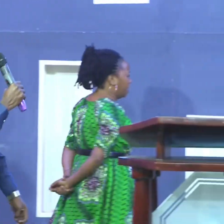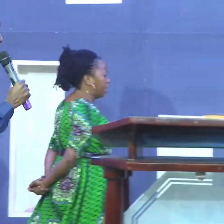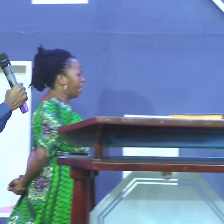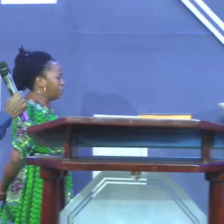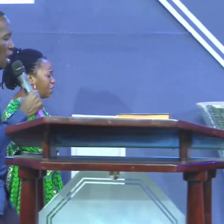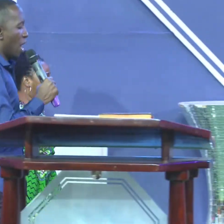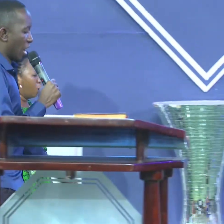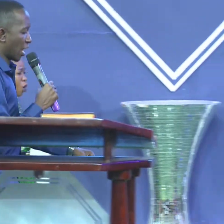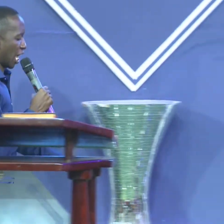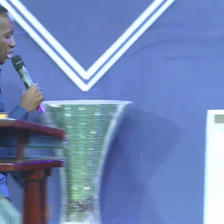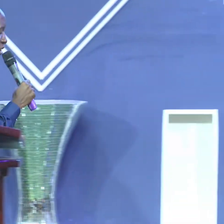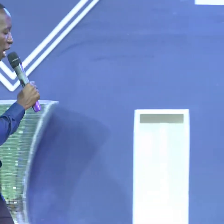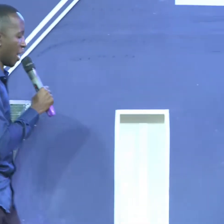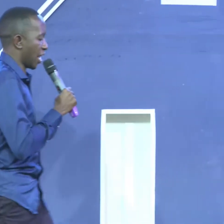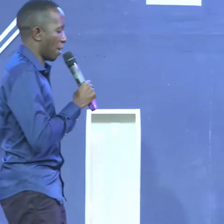rayarandeyerebabababa